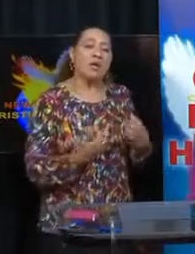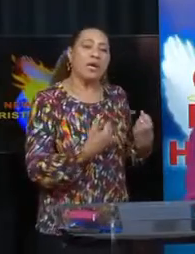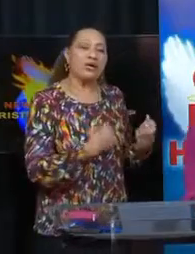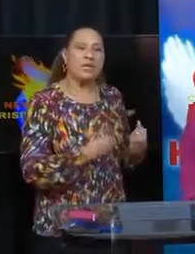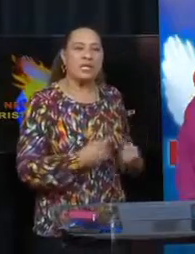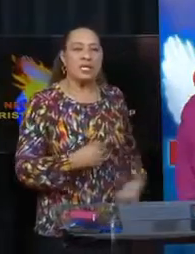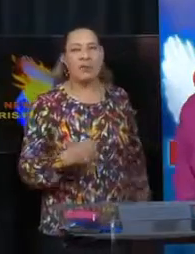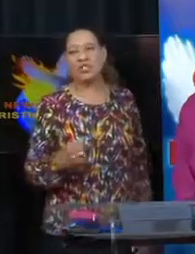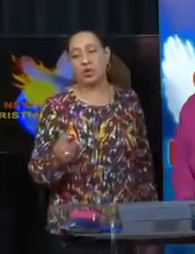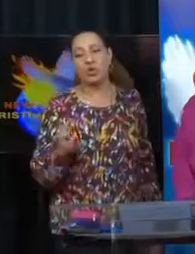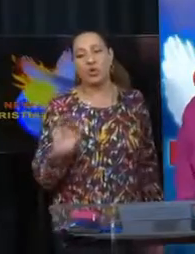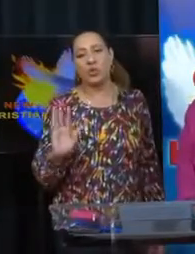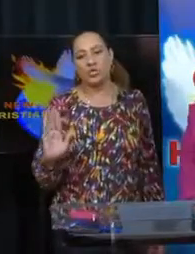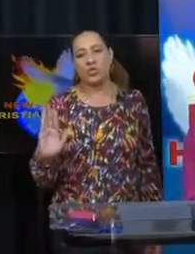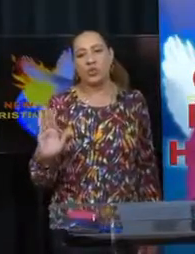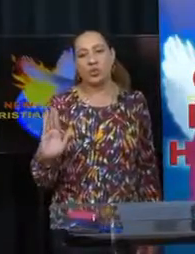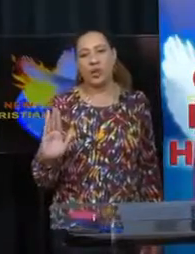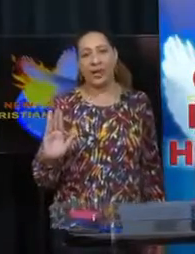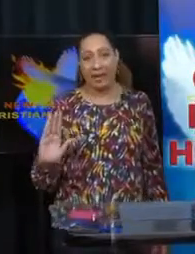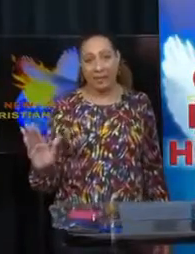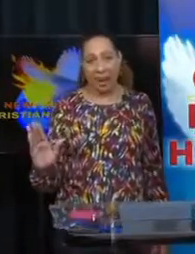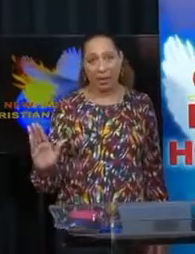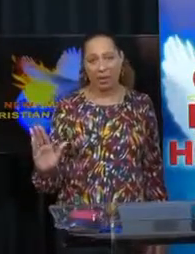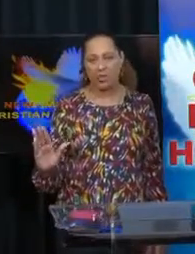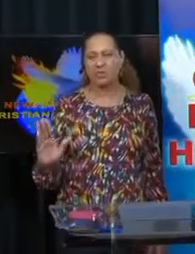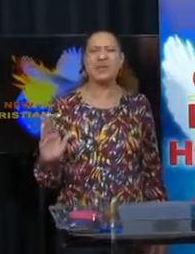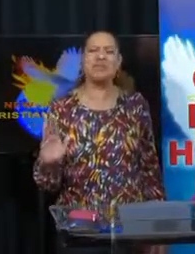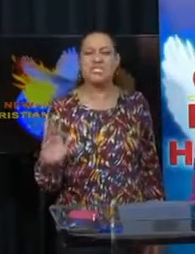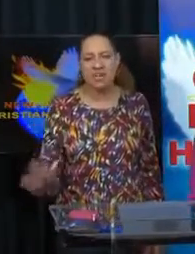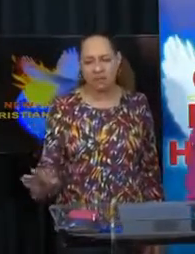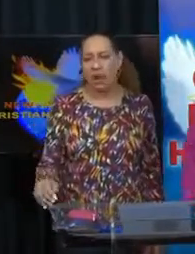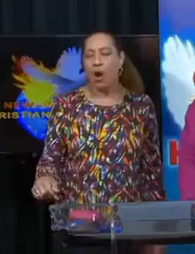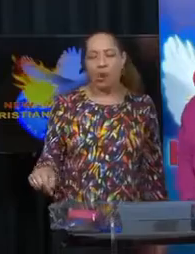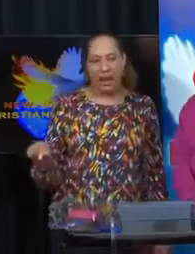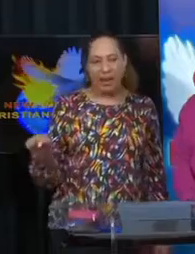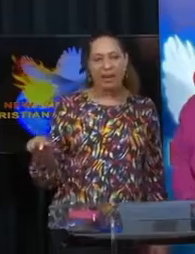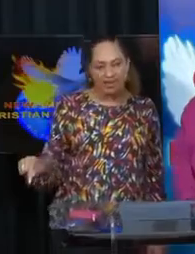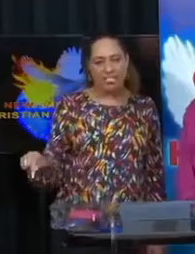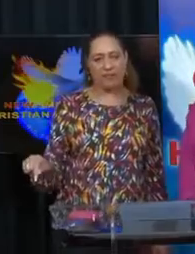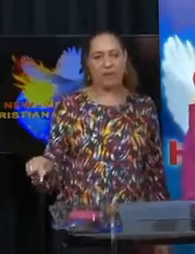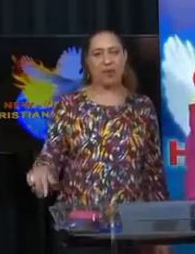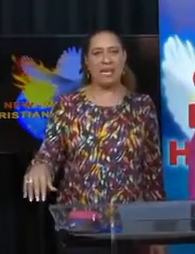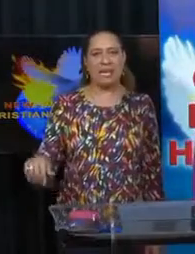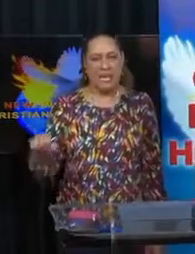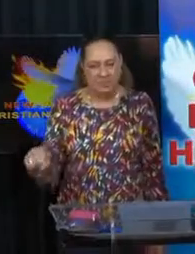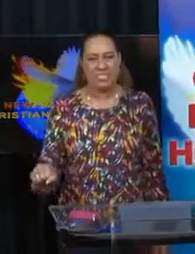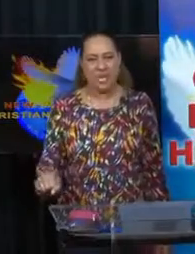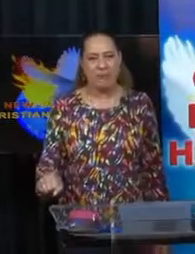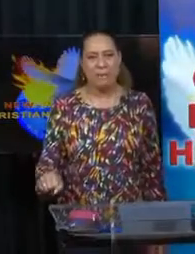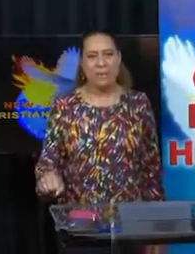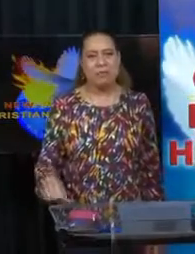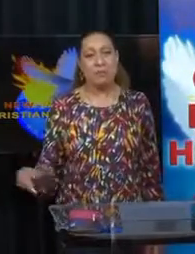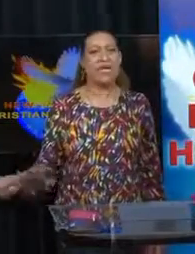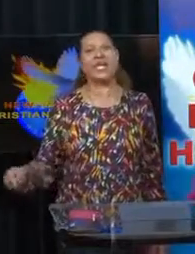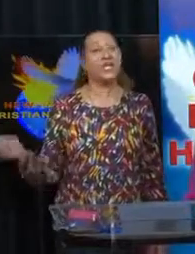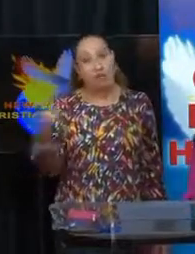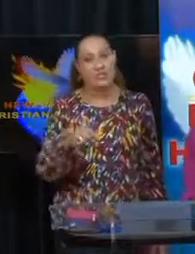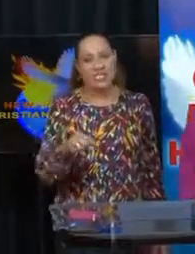Because you continue want to hit back you want to make them suffer or make her suffer or make him suffer for making you suffer